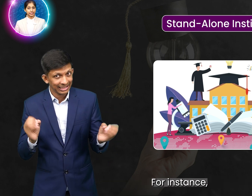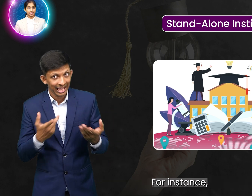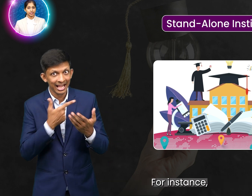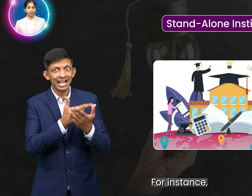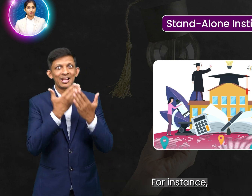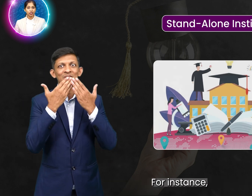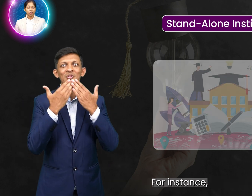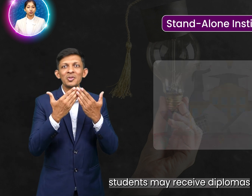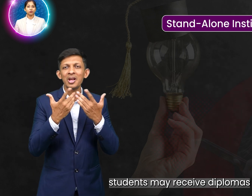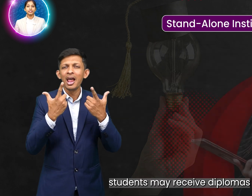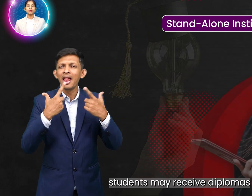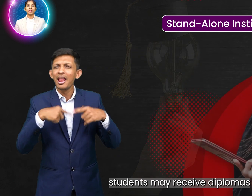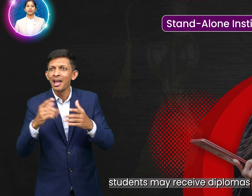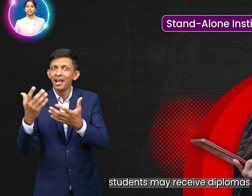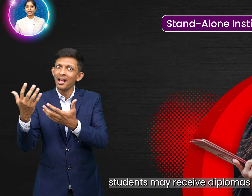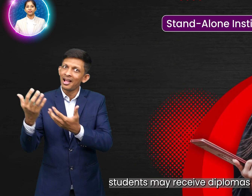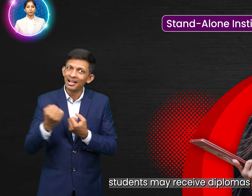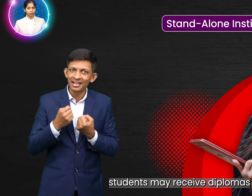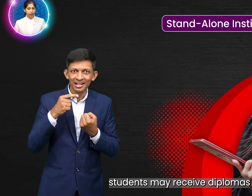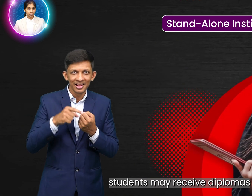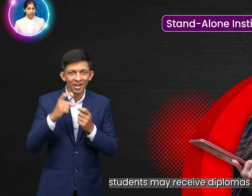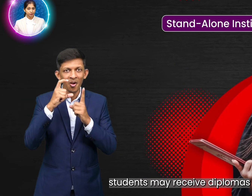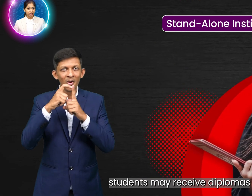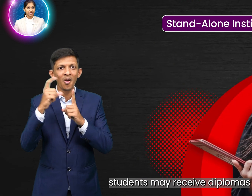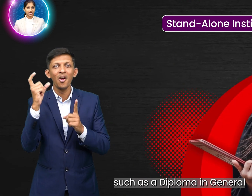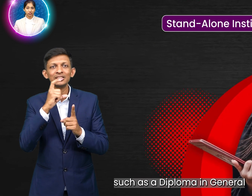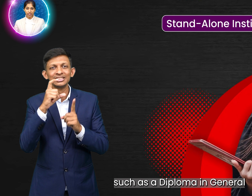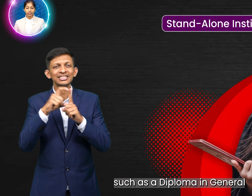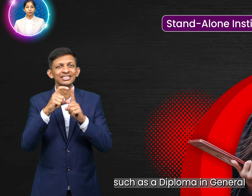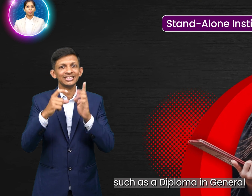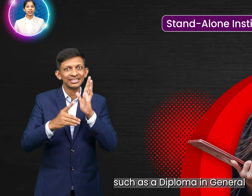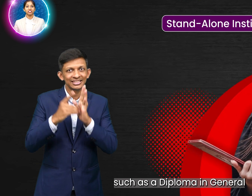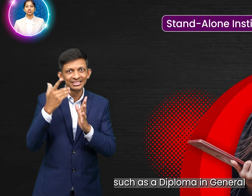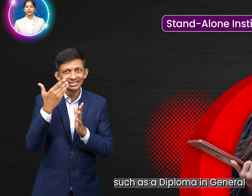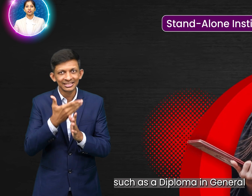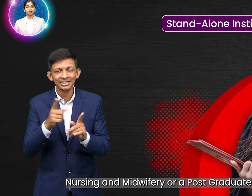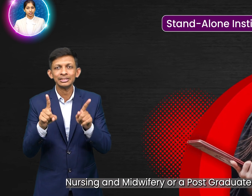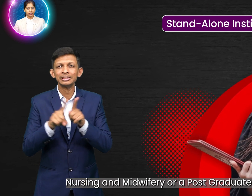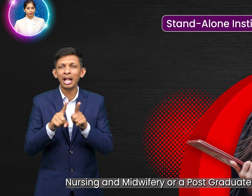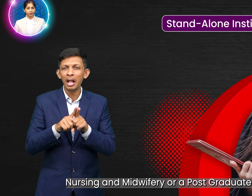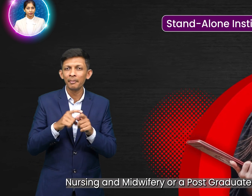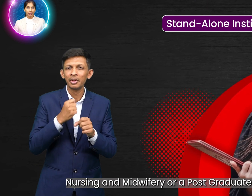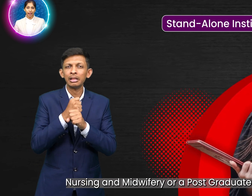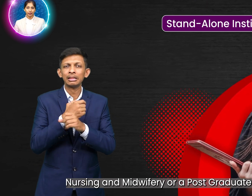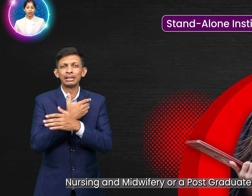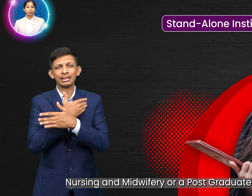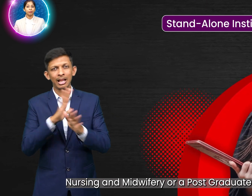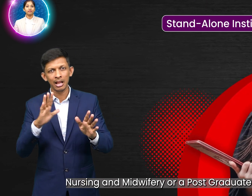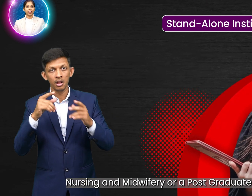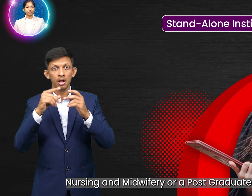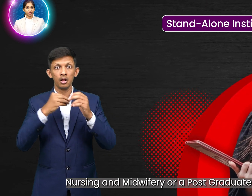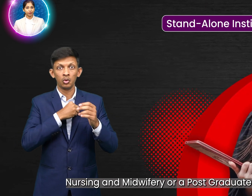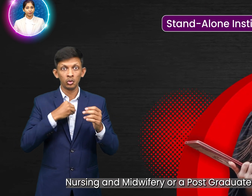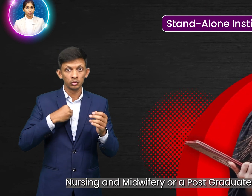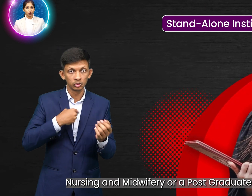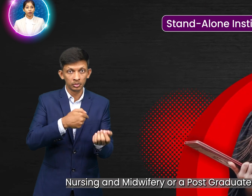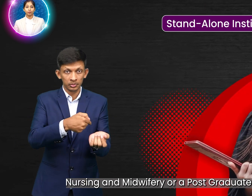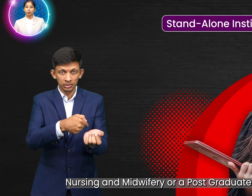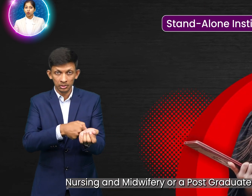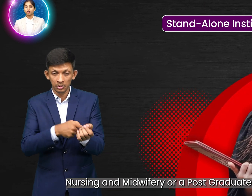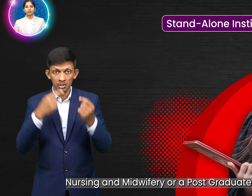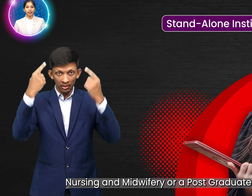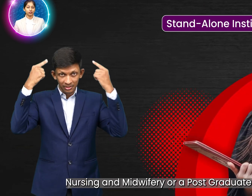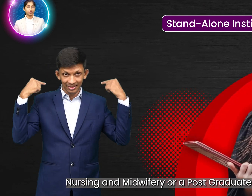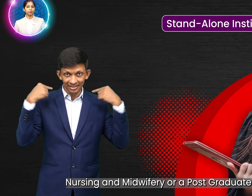For instance, students may receive diplomas such as a diploma in general nursing and midwifery or